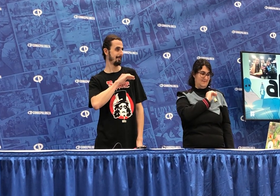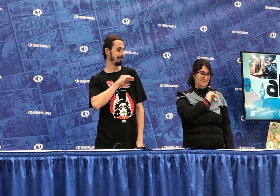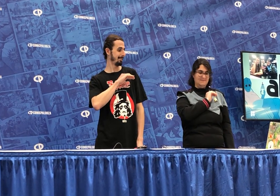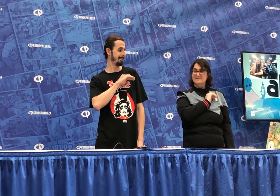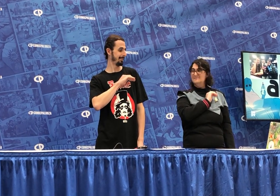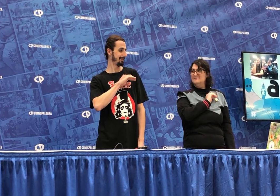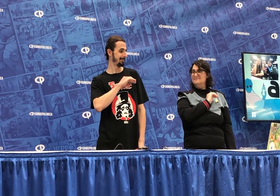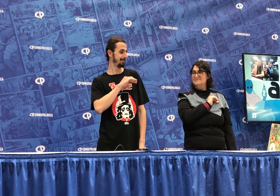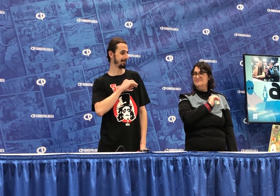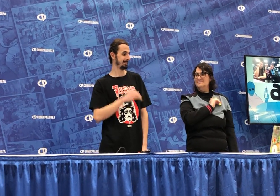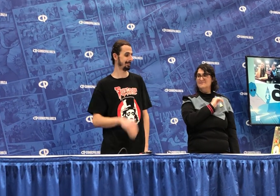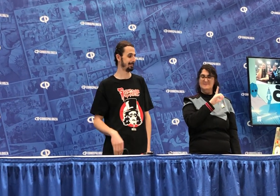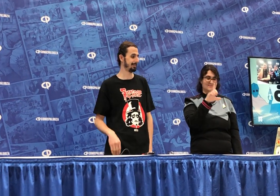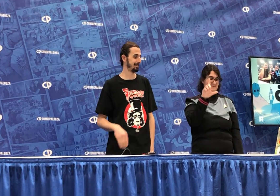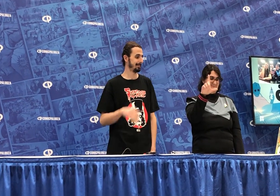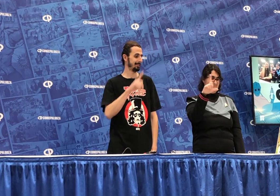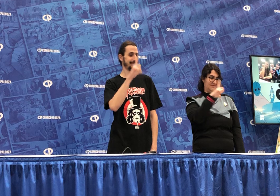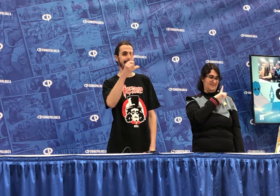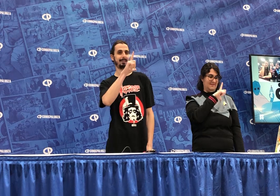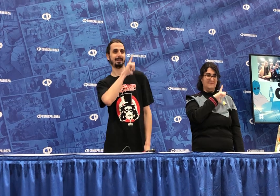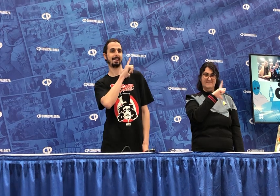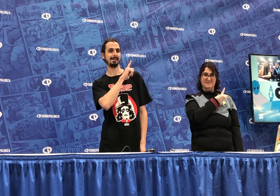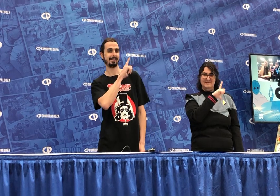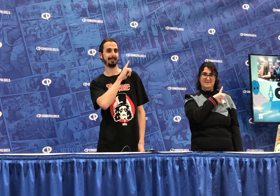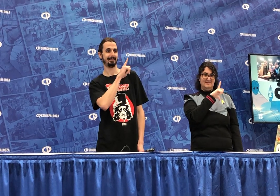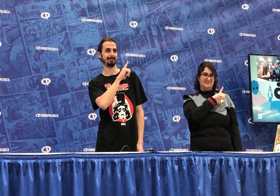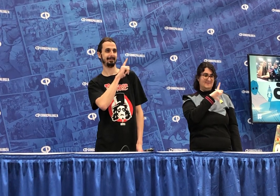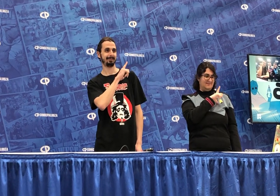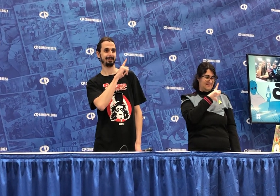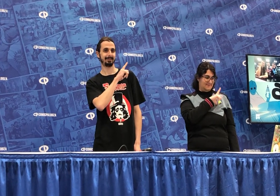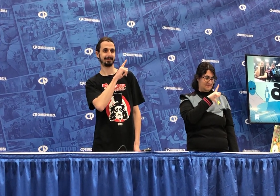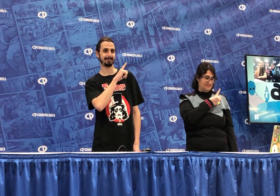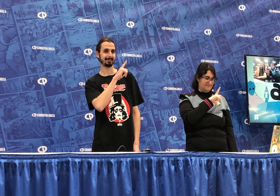Mike, and then M, L for Liv, Deputy Liv,